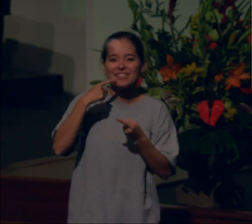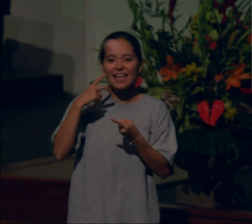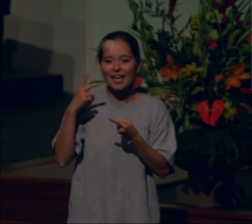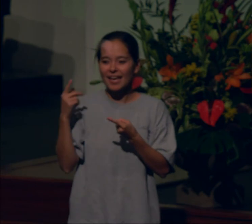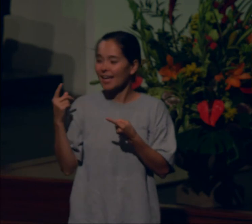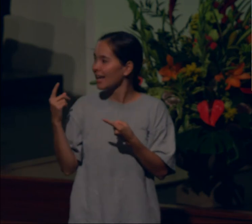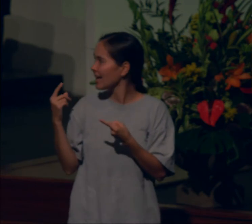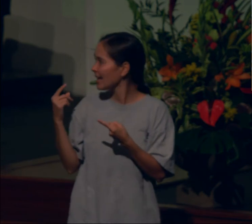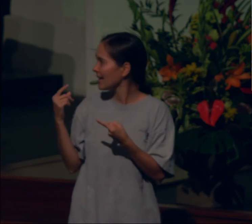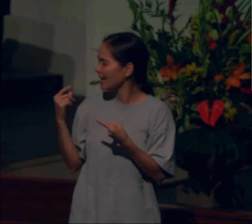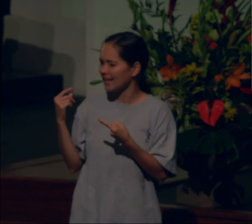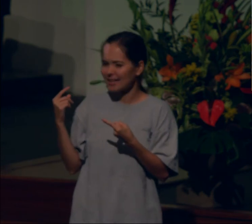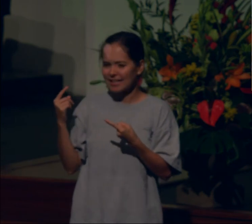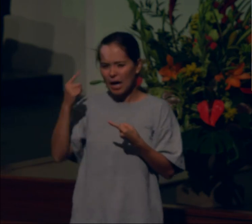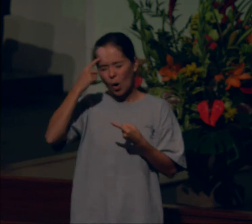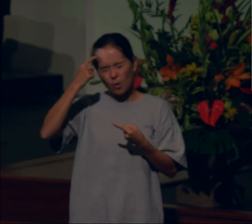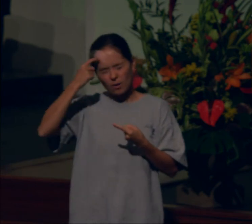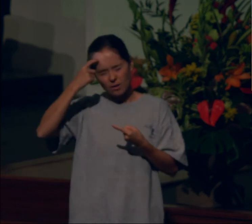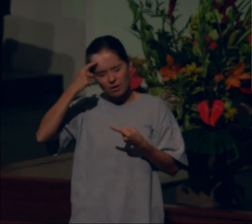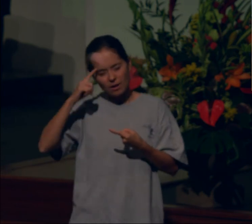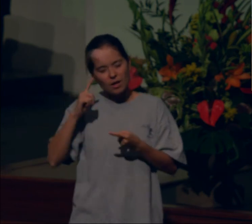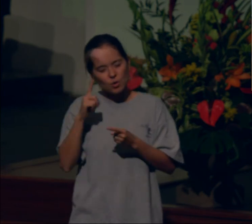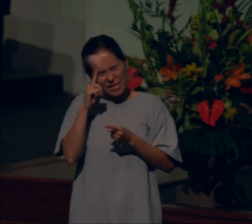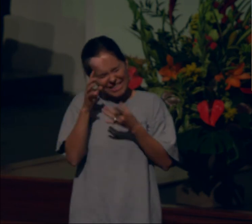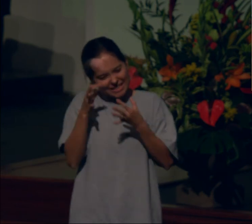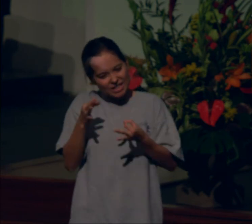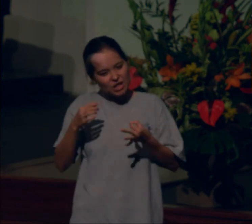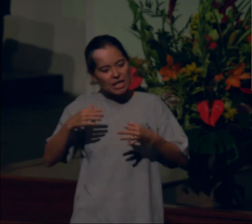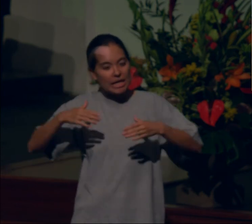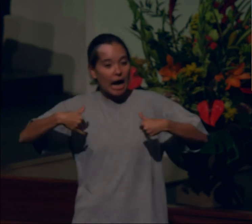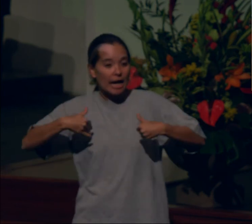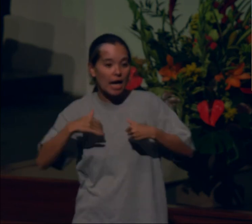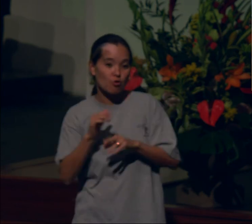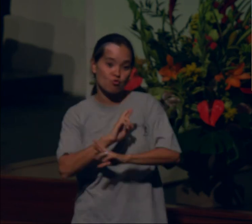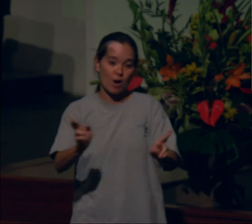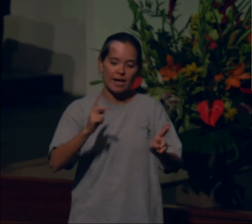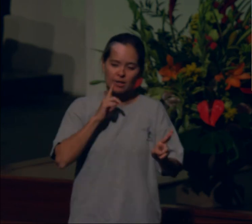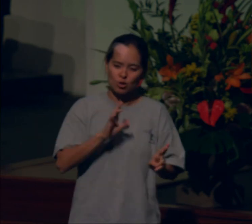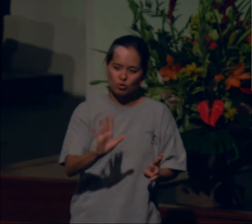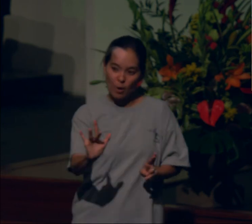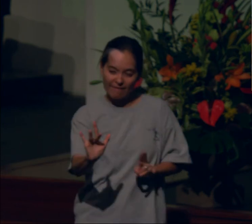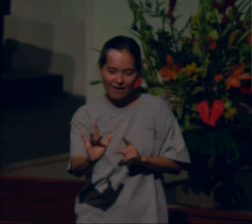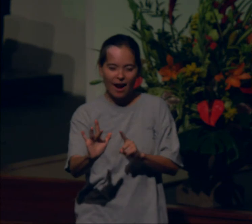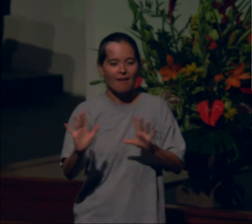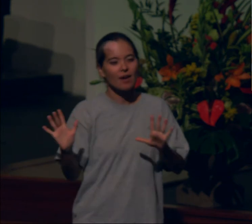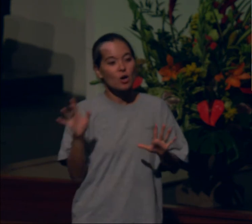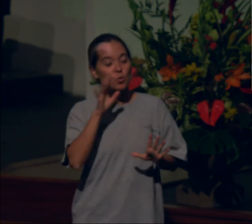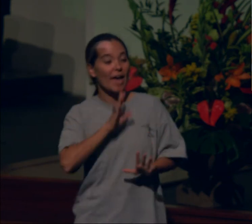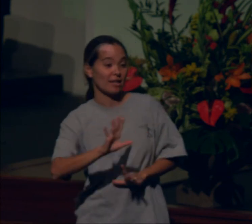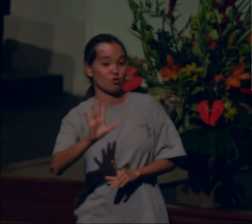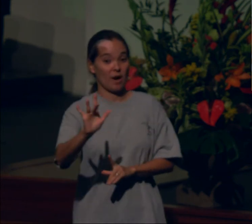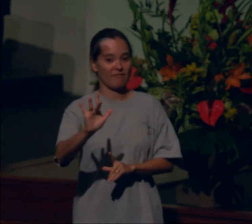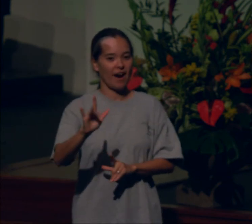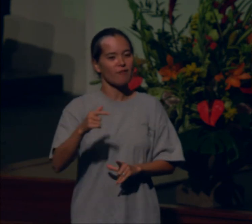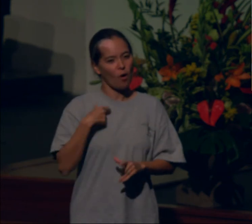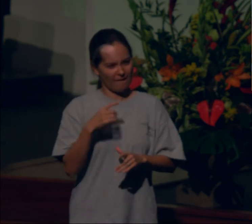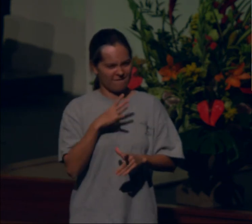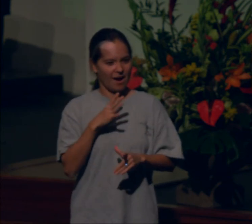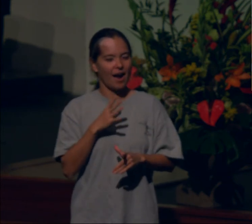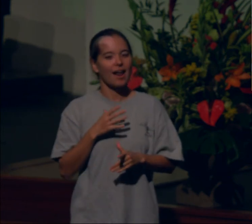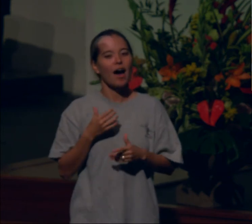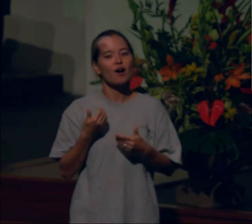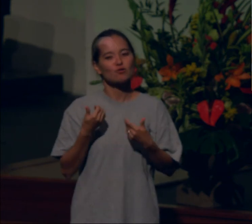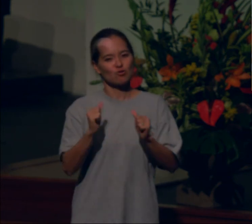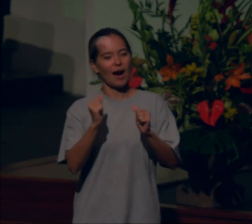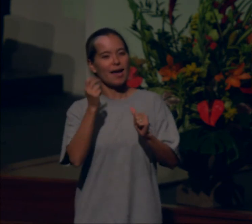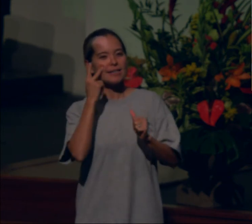the decision-making part of the brain, and it's not fully formed until you're 25. So when I hit 25, I'll start trying to make a decision